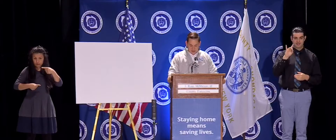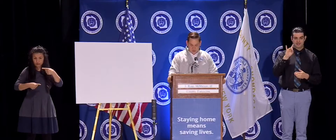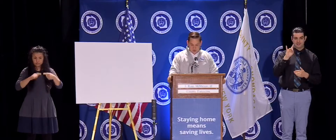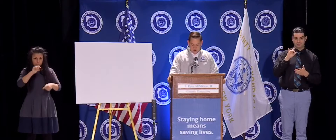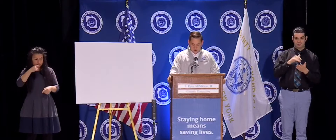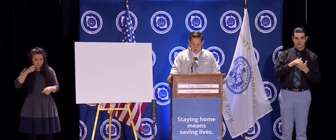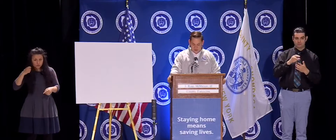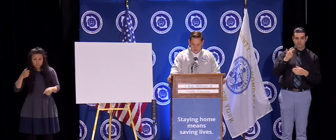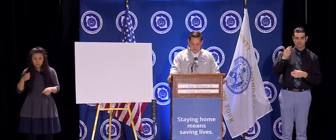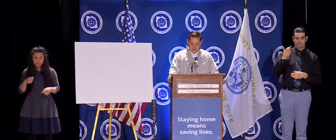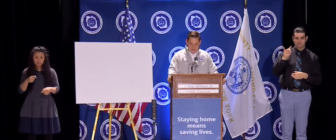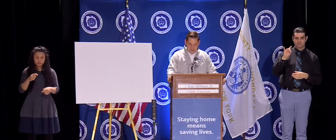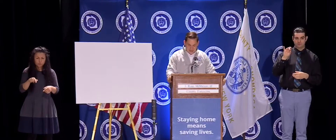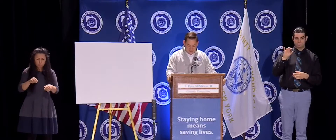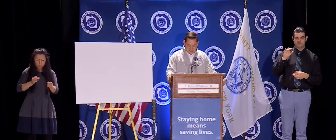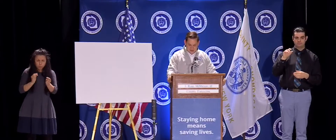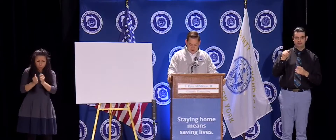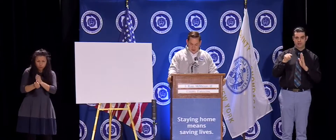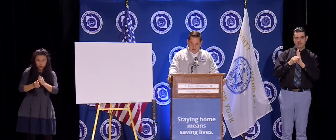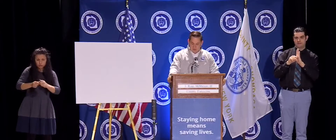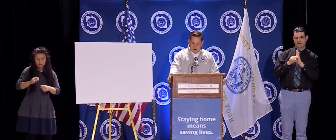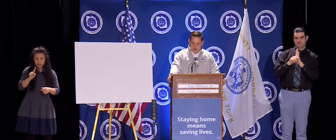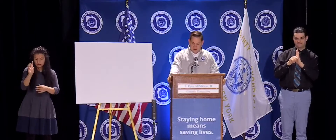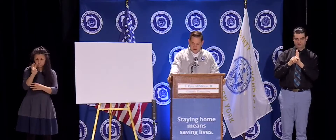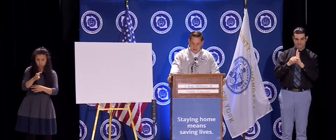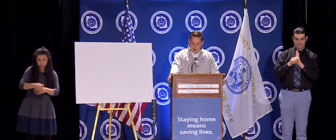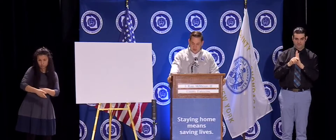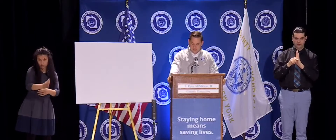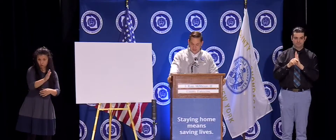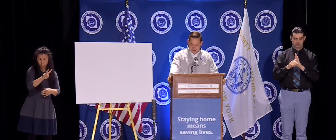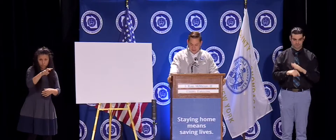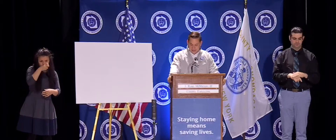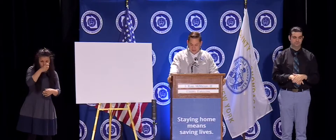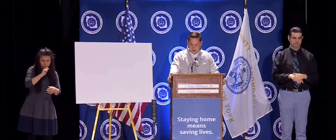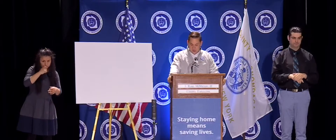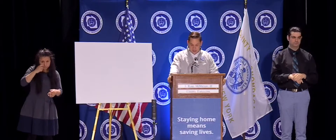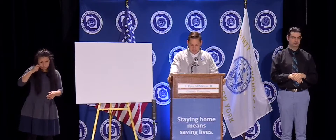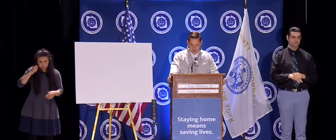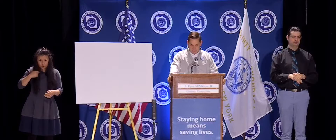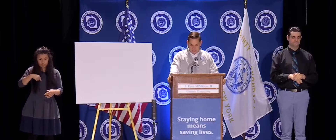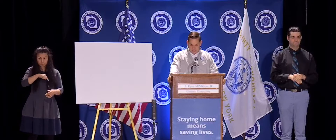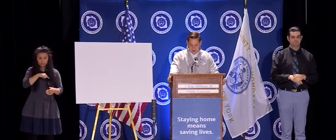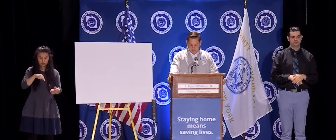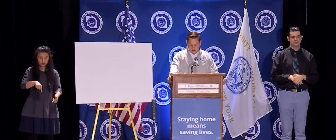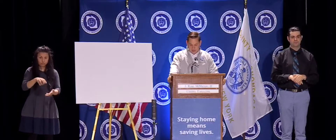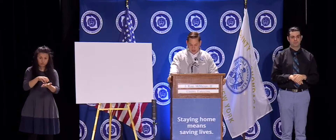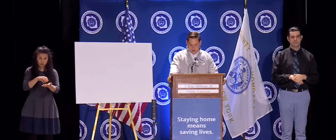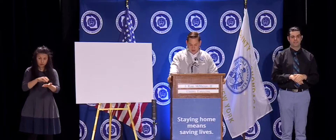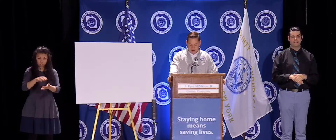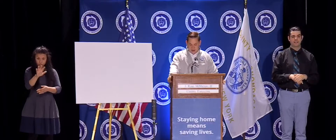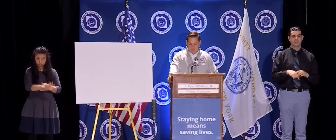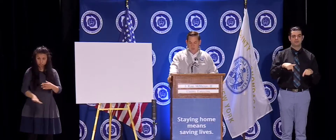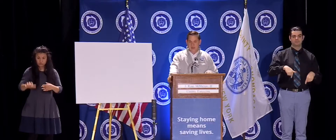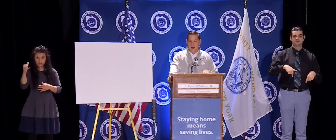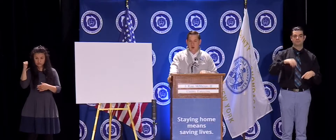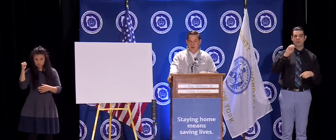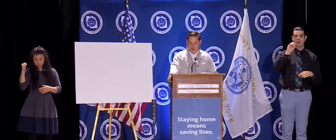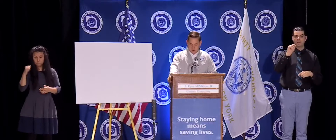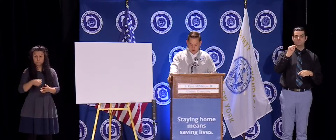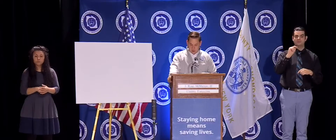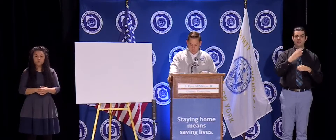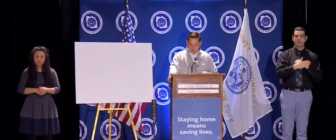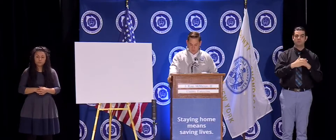sent 1,217 tests from Onondaga County since yesterday. Once again, that was